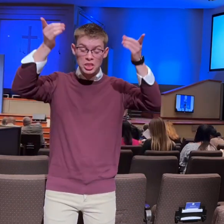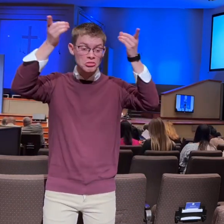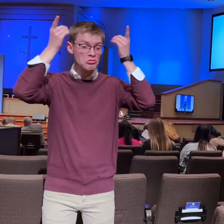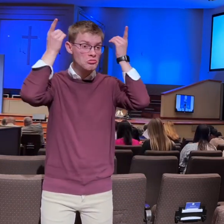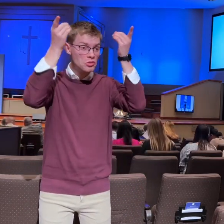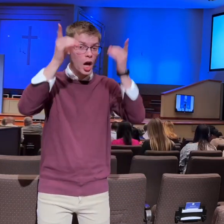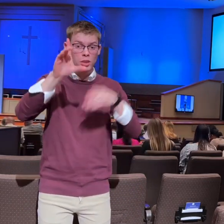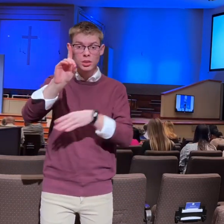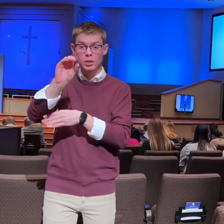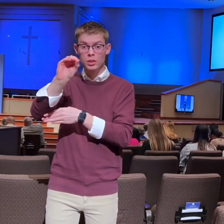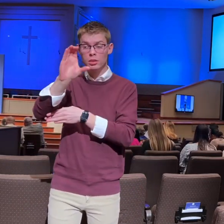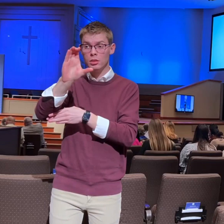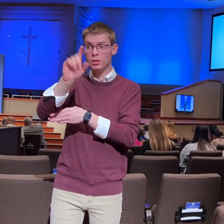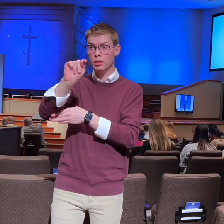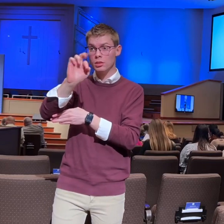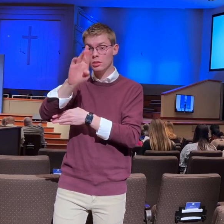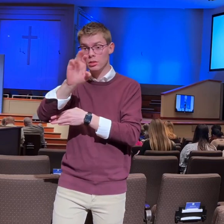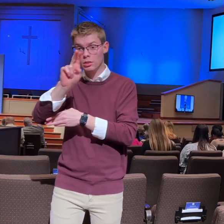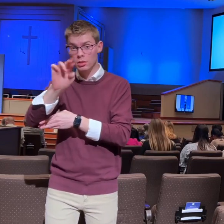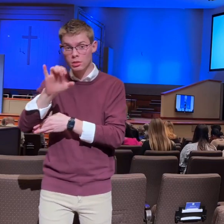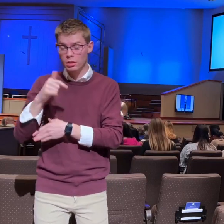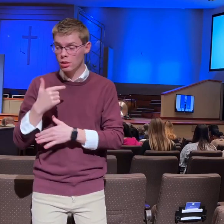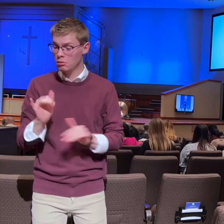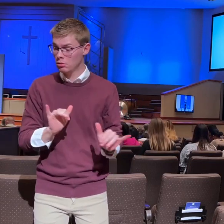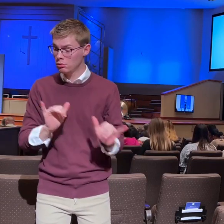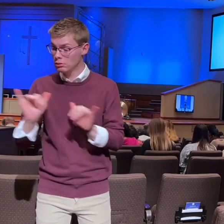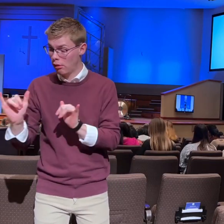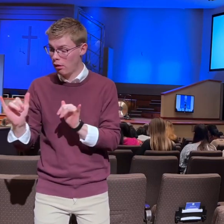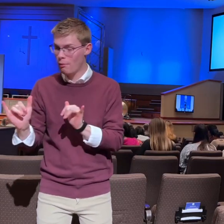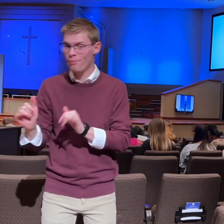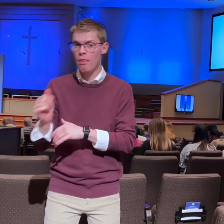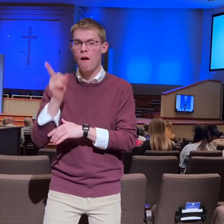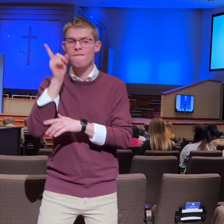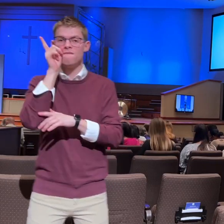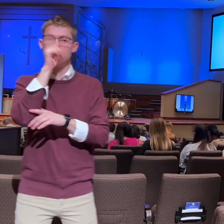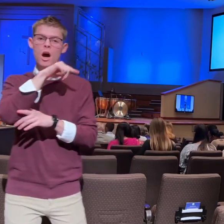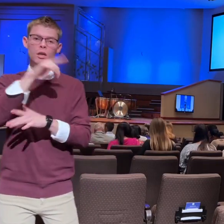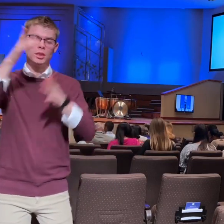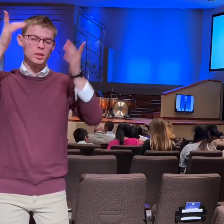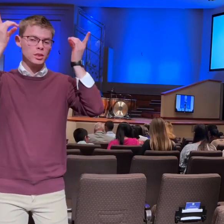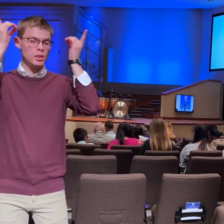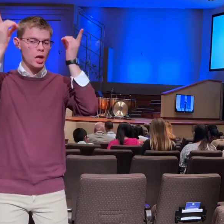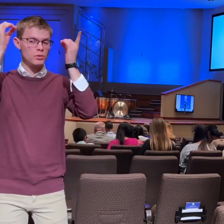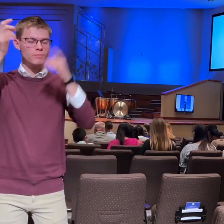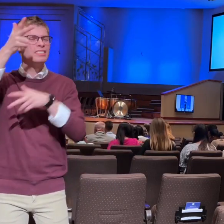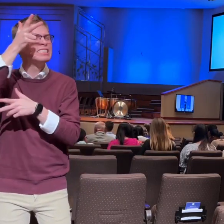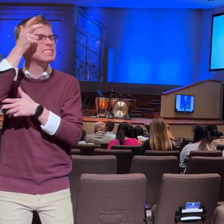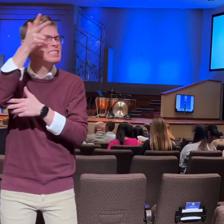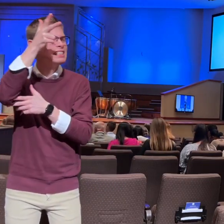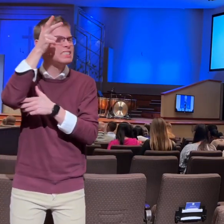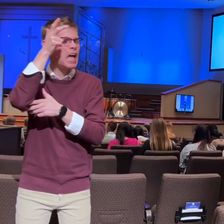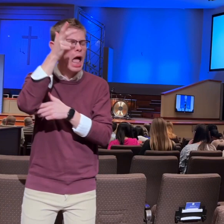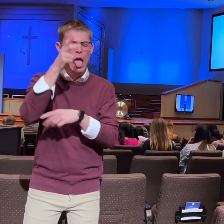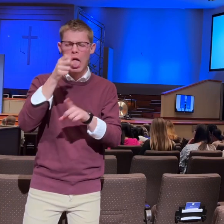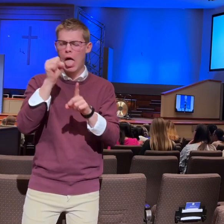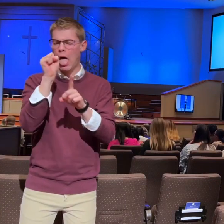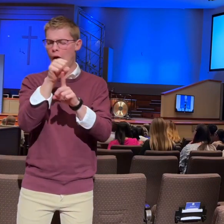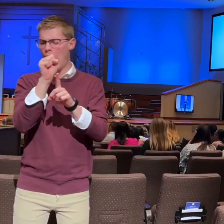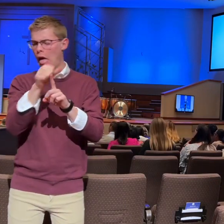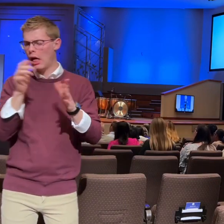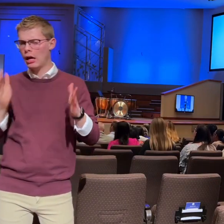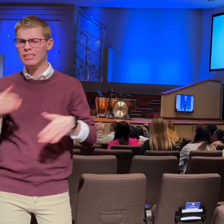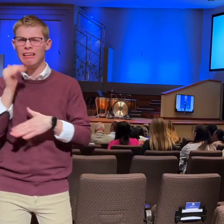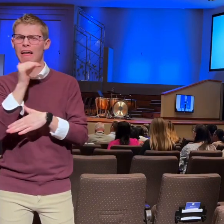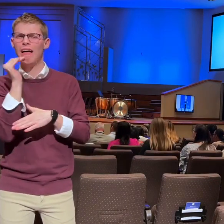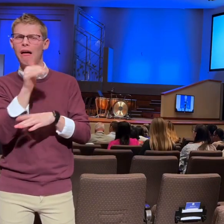local New Testament church, there has also been false doctrine. Satan is a master counterfeiter. Satan is a